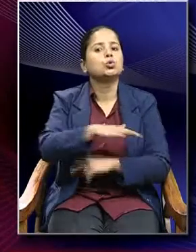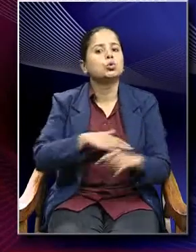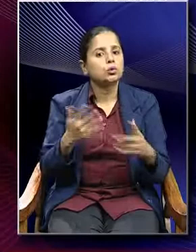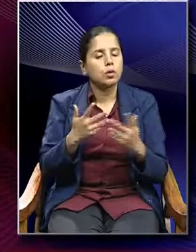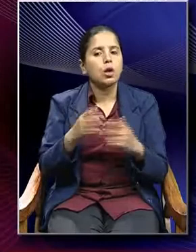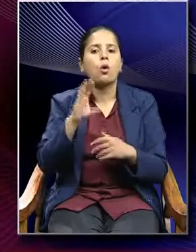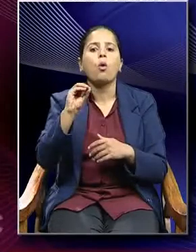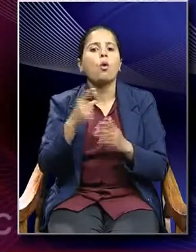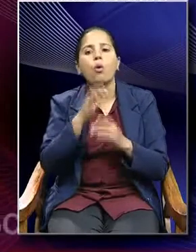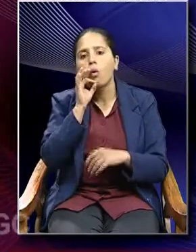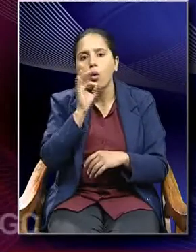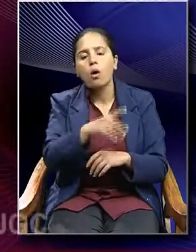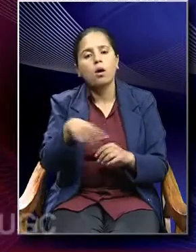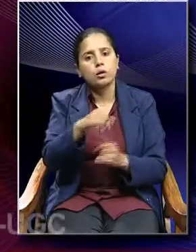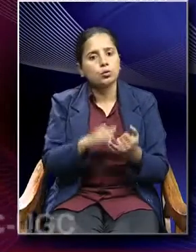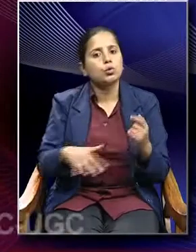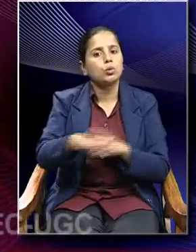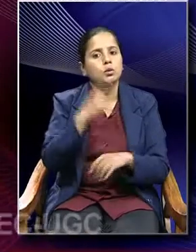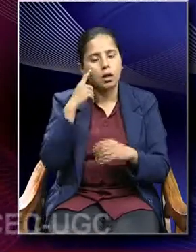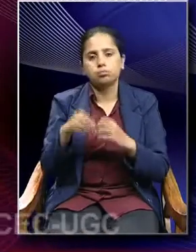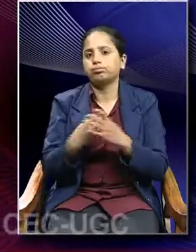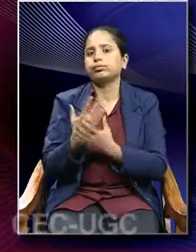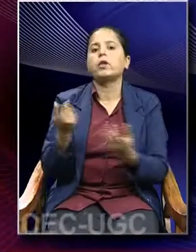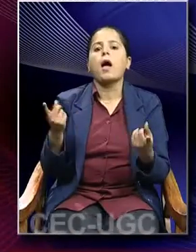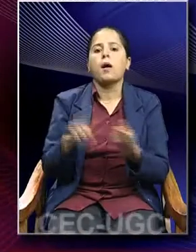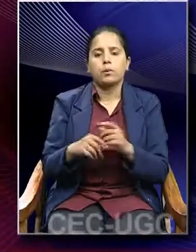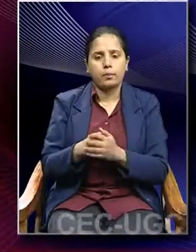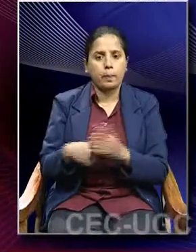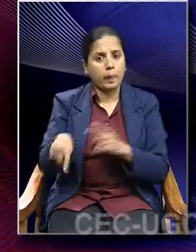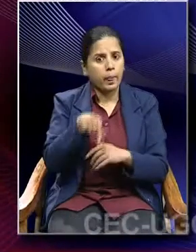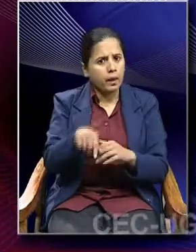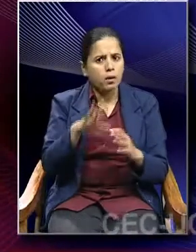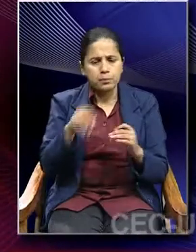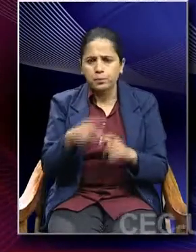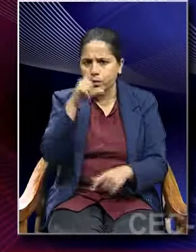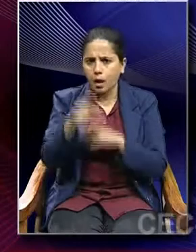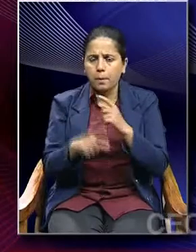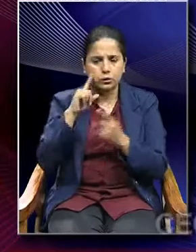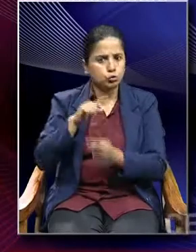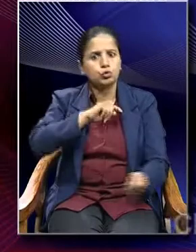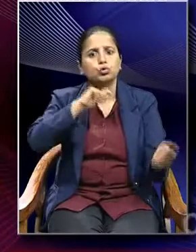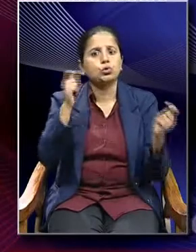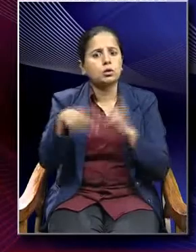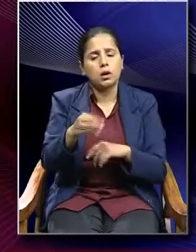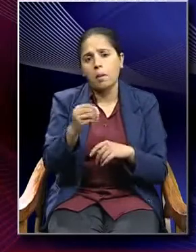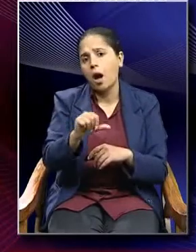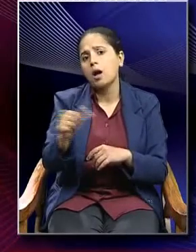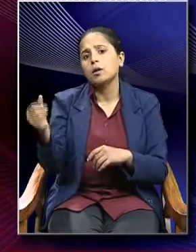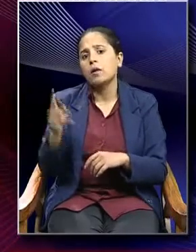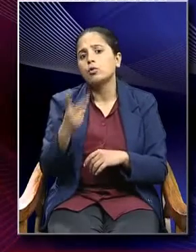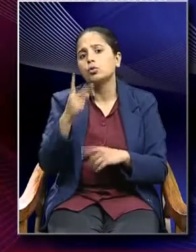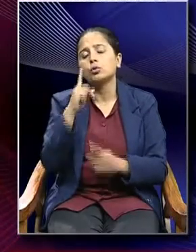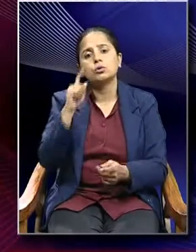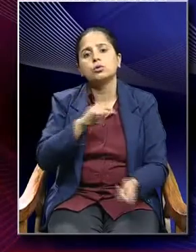the discipline of sociology emerged. Now, along with the Industrial Revolution, there were other two revolutions